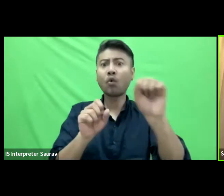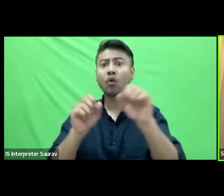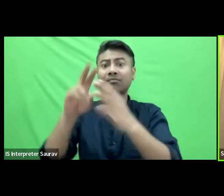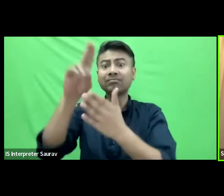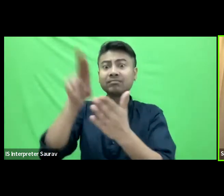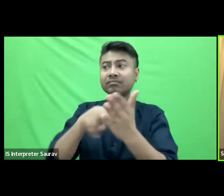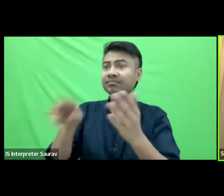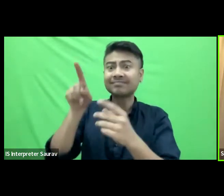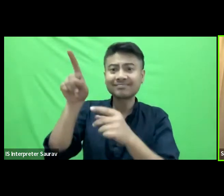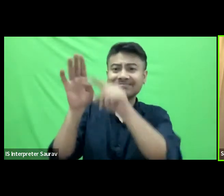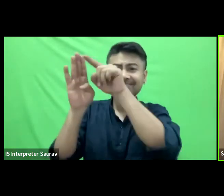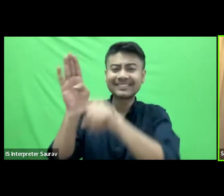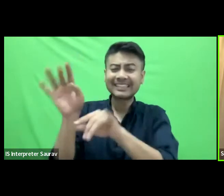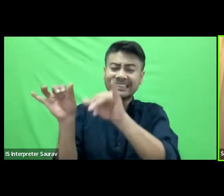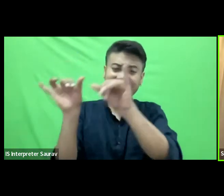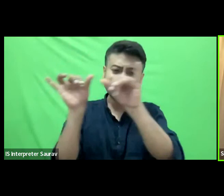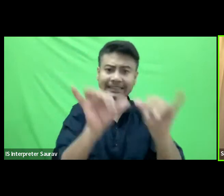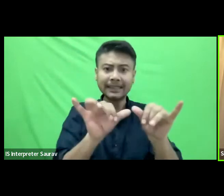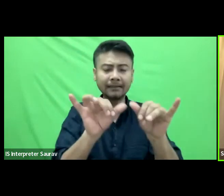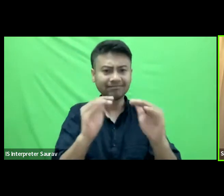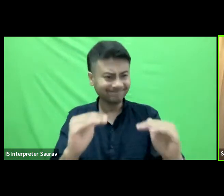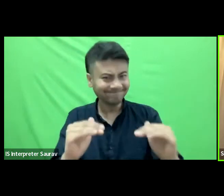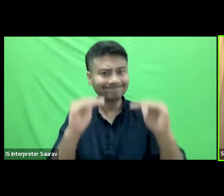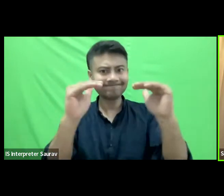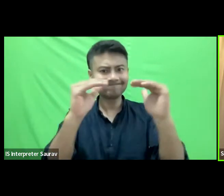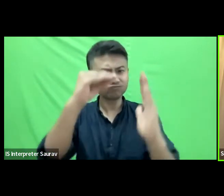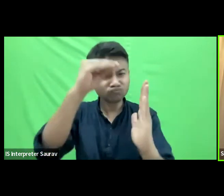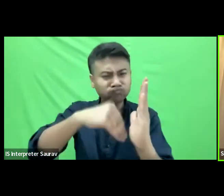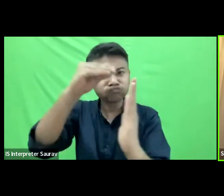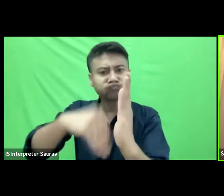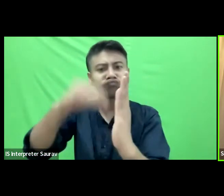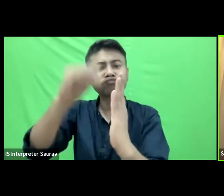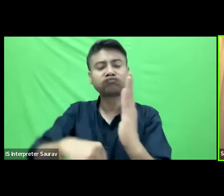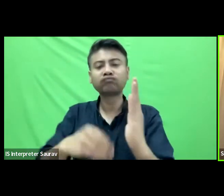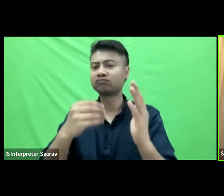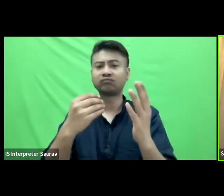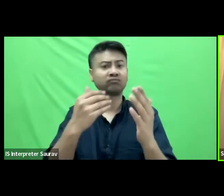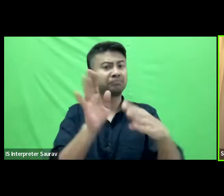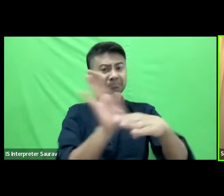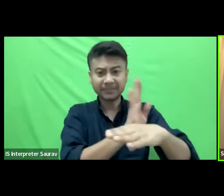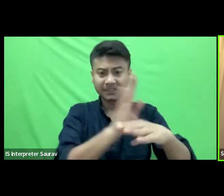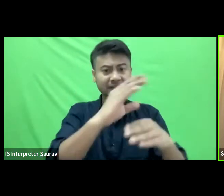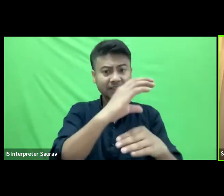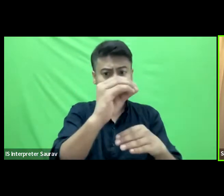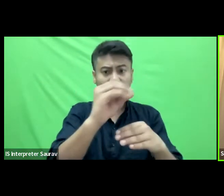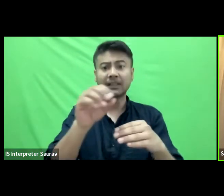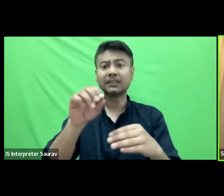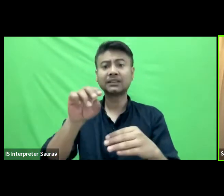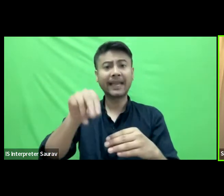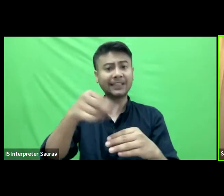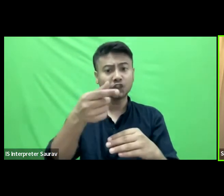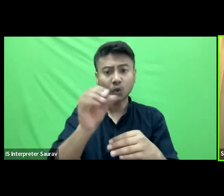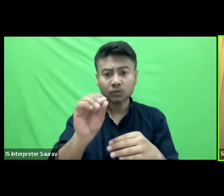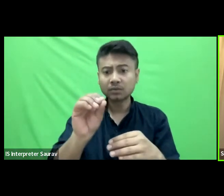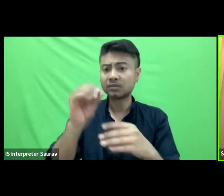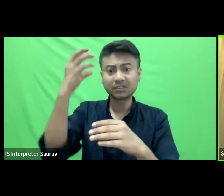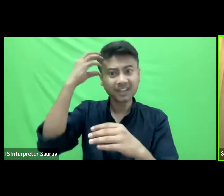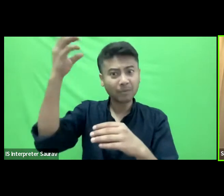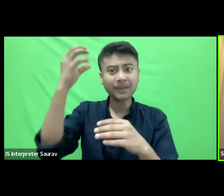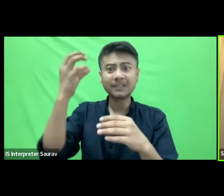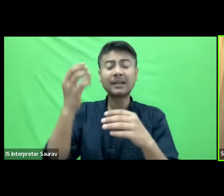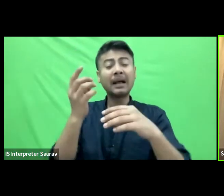civil society, and most of all, organizations of persons with disabilities and persons with disabilities